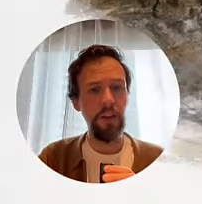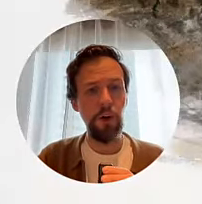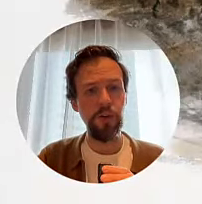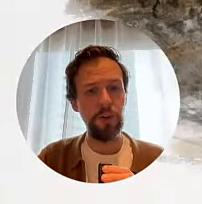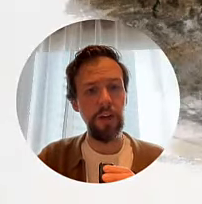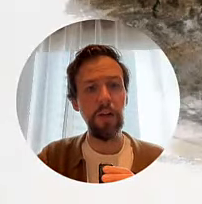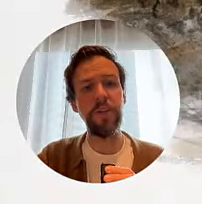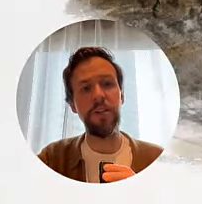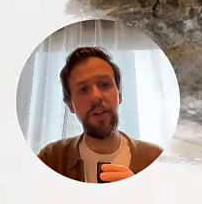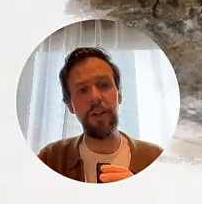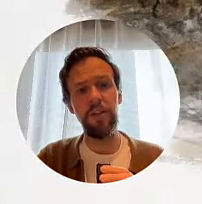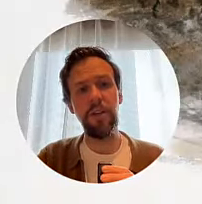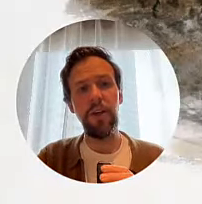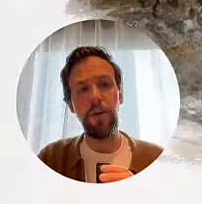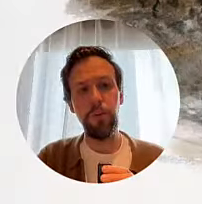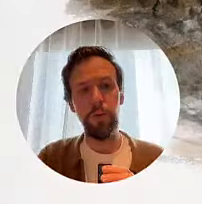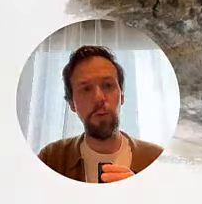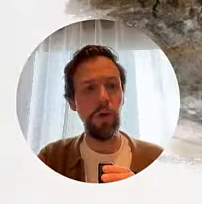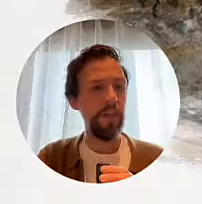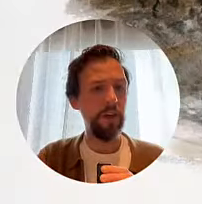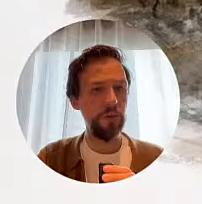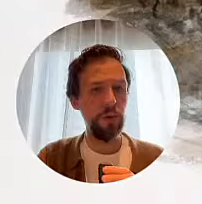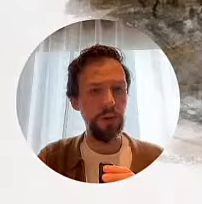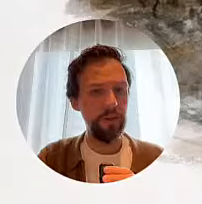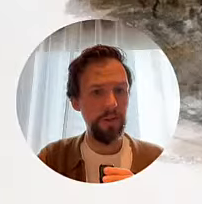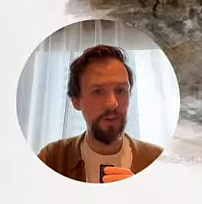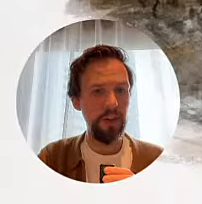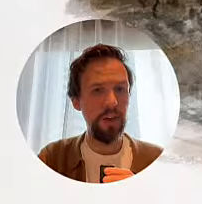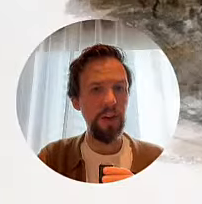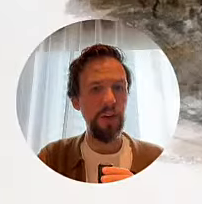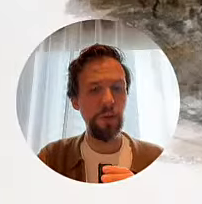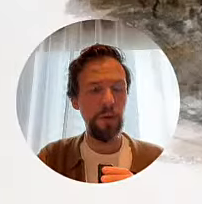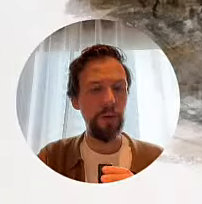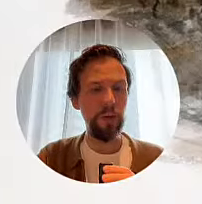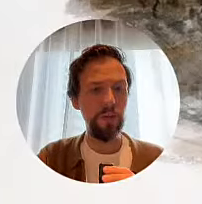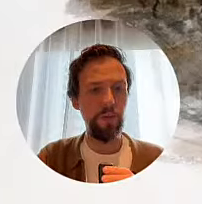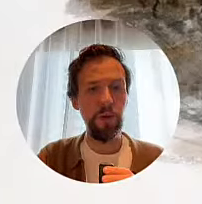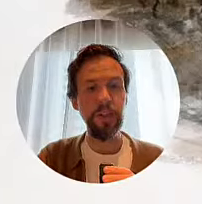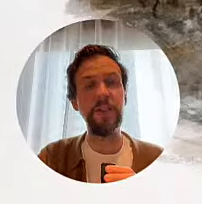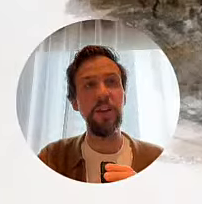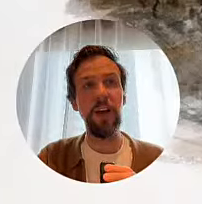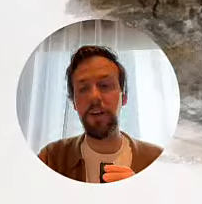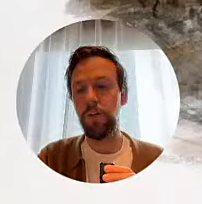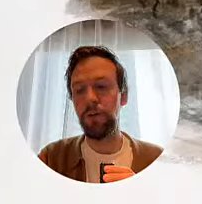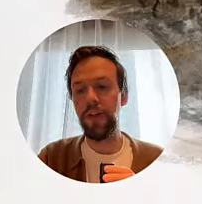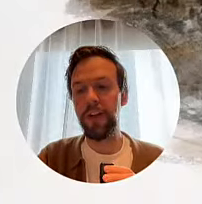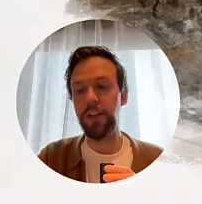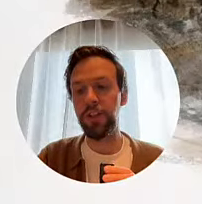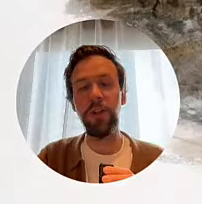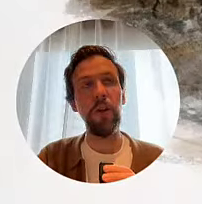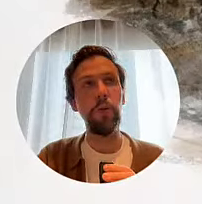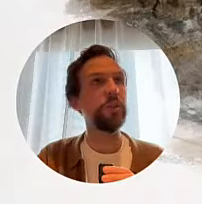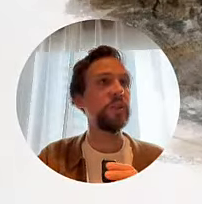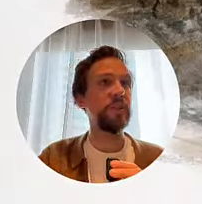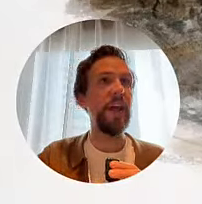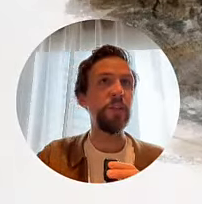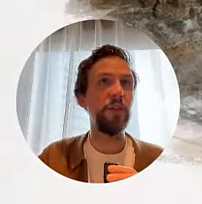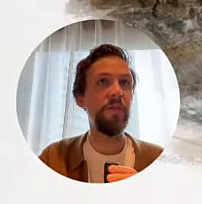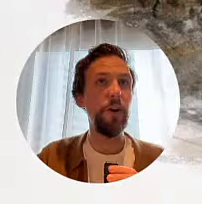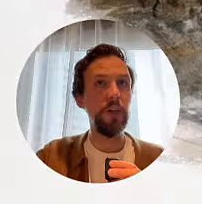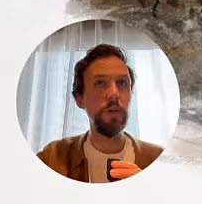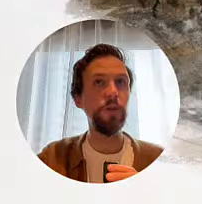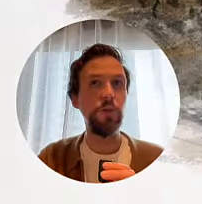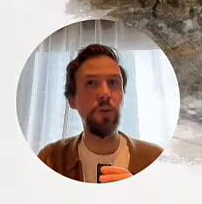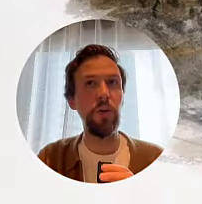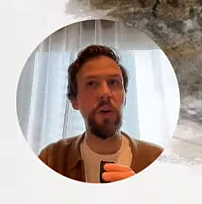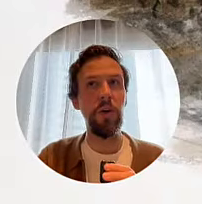in the Austrian Alps and put 1,250 square meters of forest under protection, which is actually